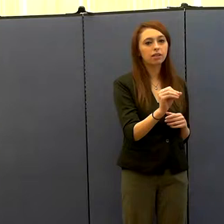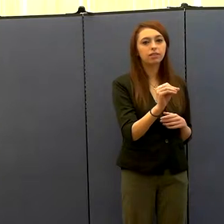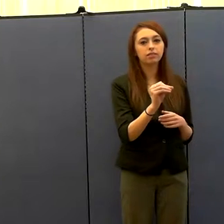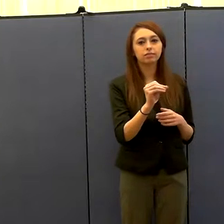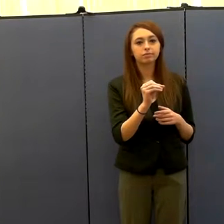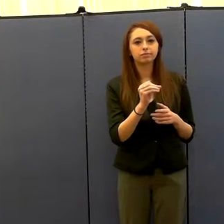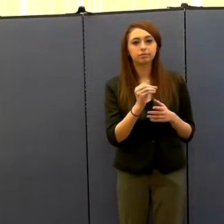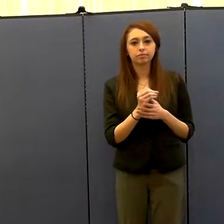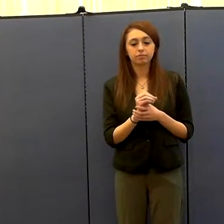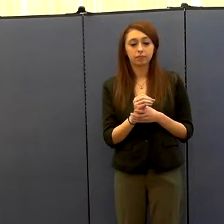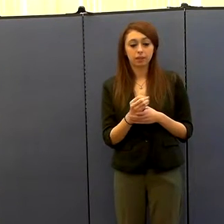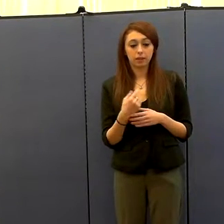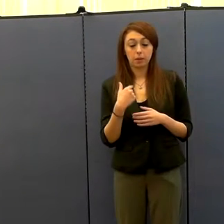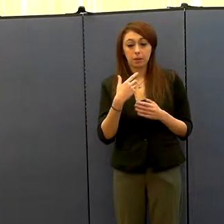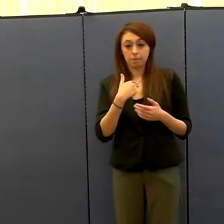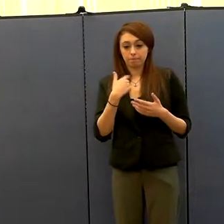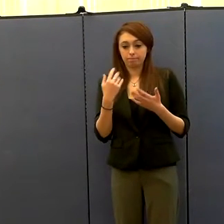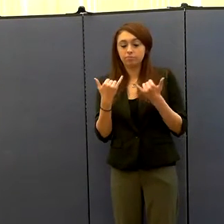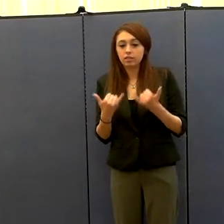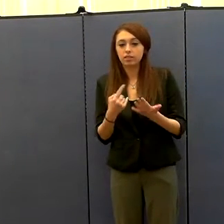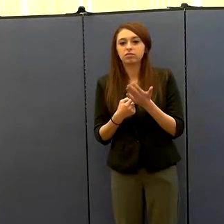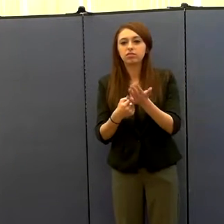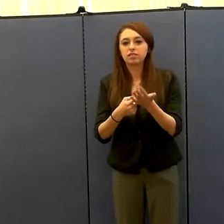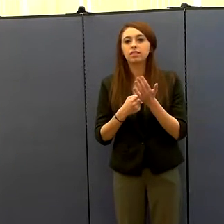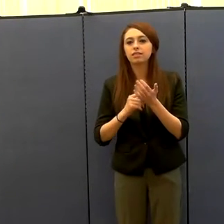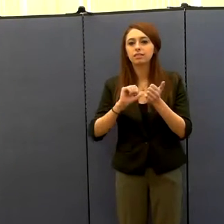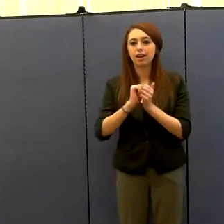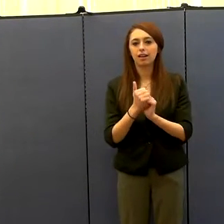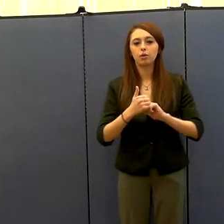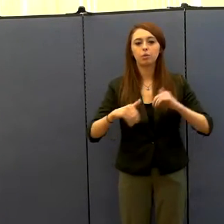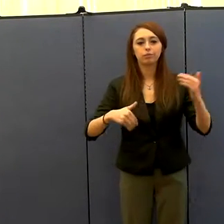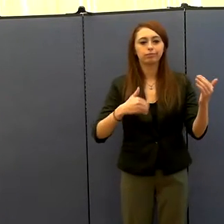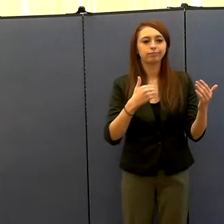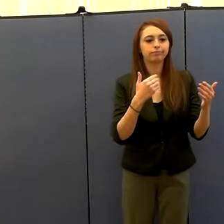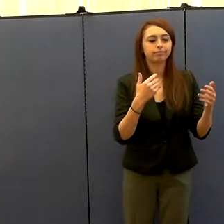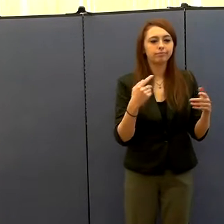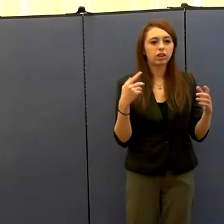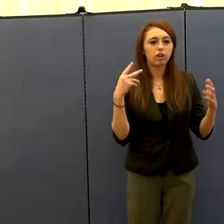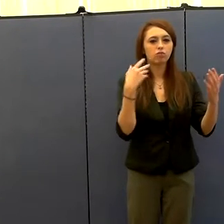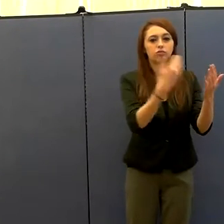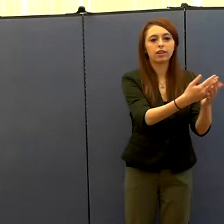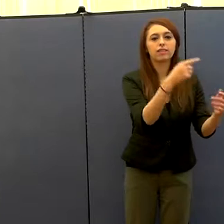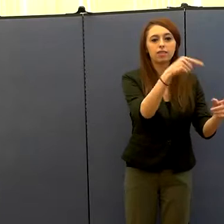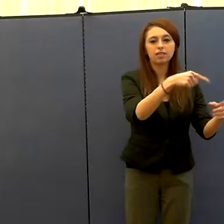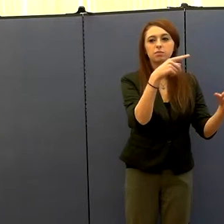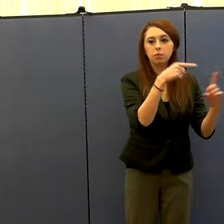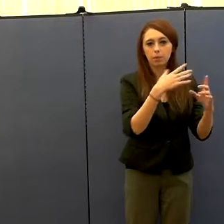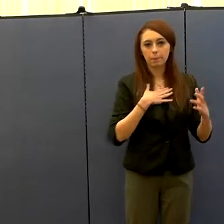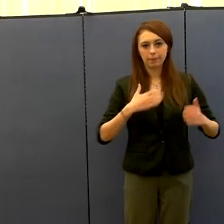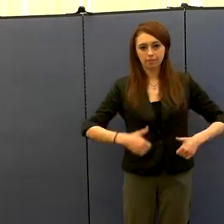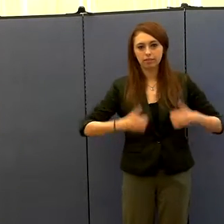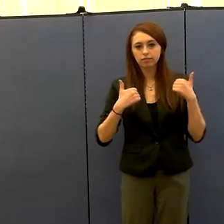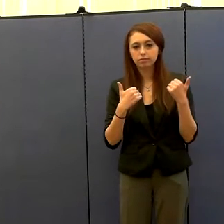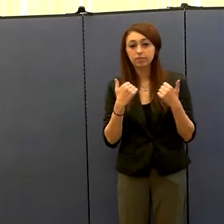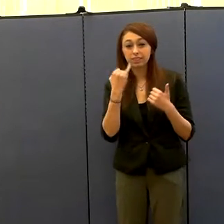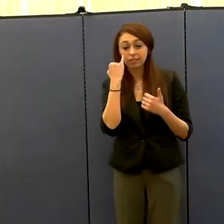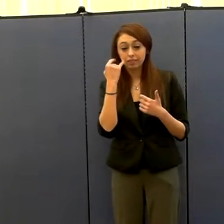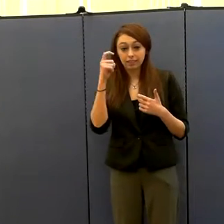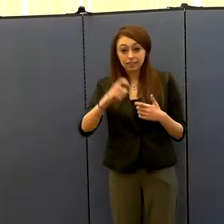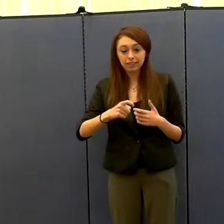my journey to this point. If I say something that you missed, feel free to stop me and ask me to repeat. Also, I'm going to